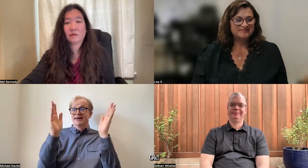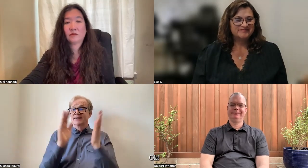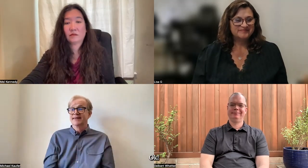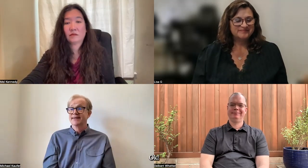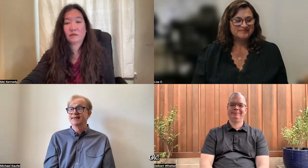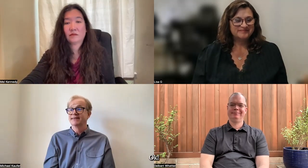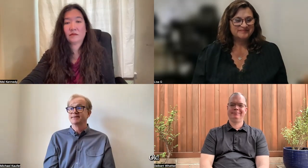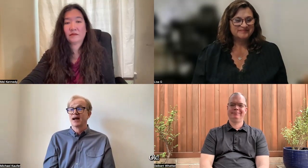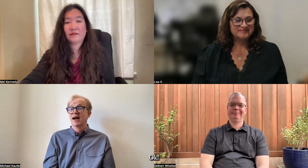Okay.